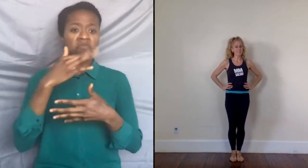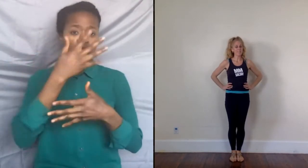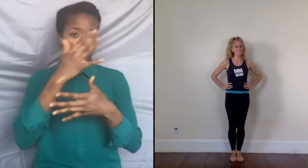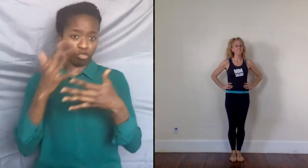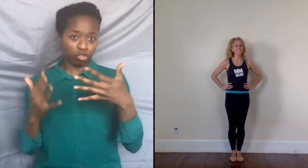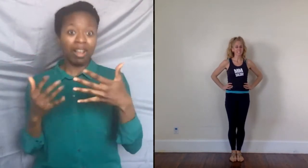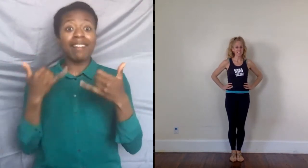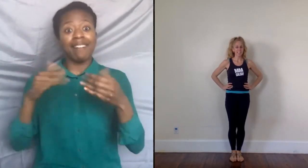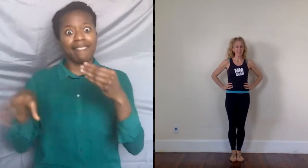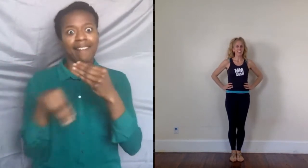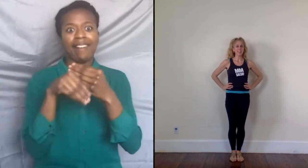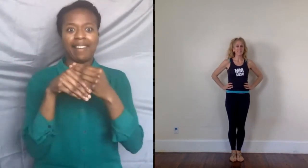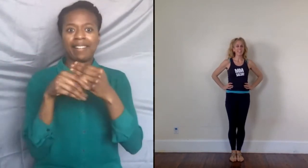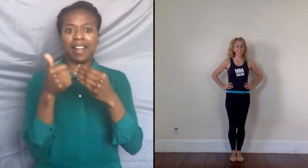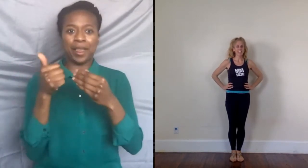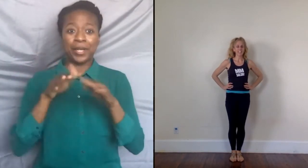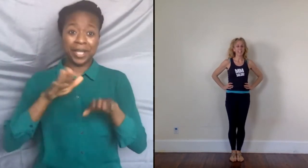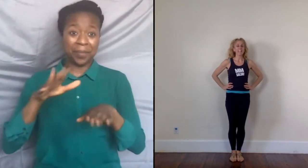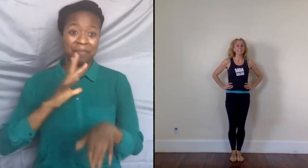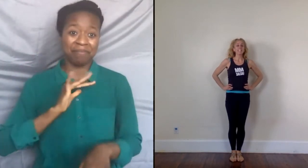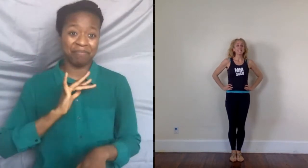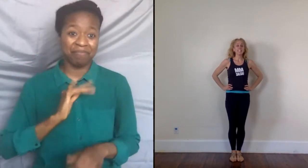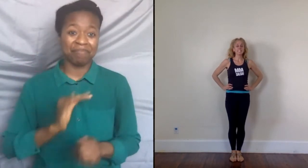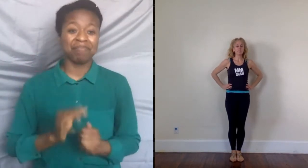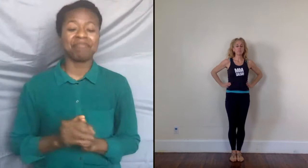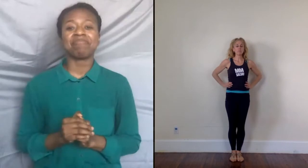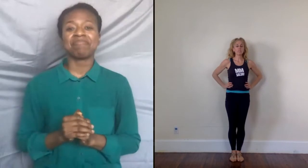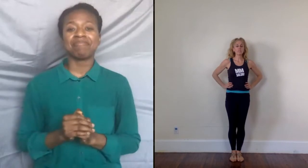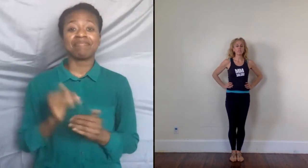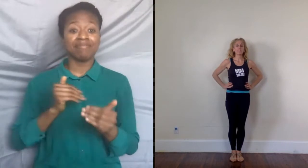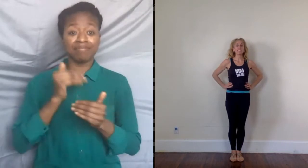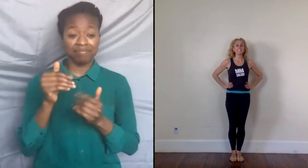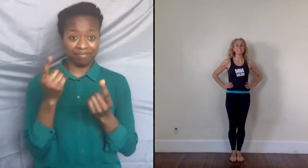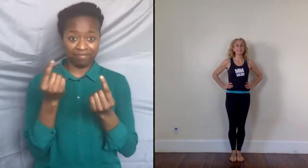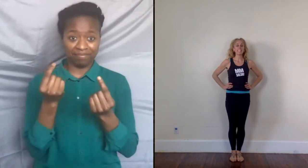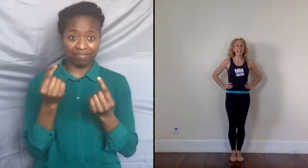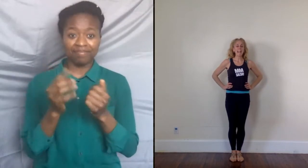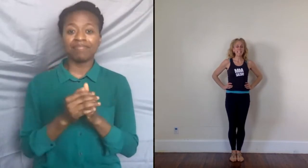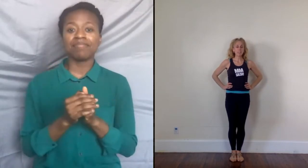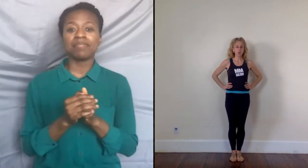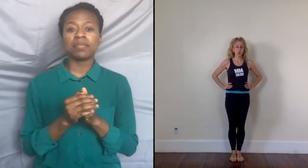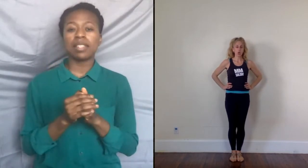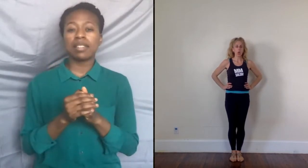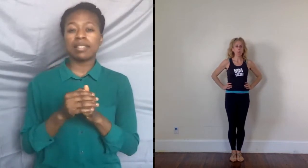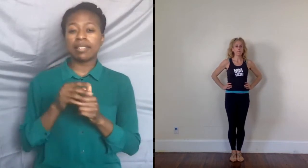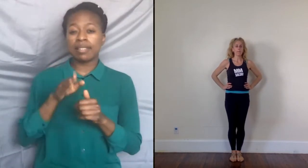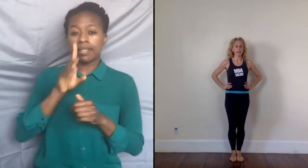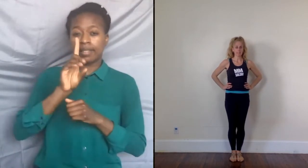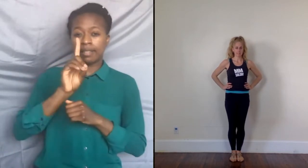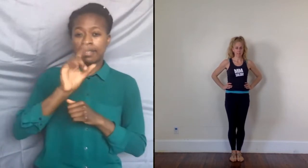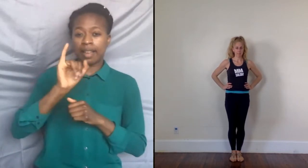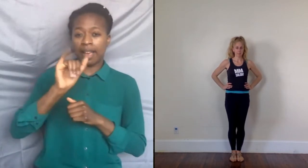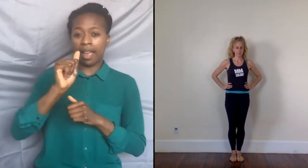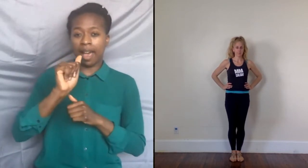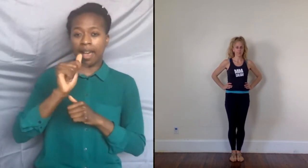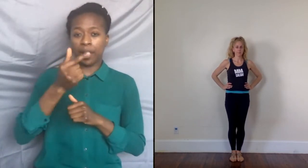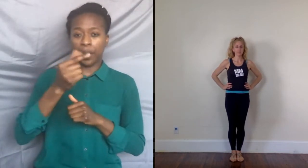step. Okay, the next step we're going to do is a diagonal back